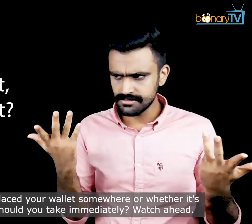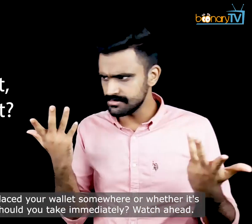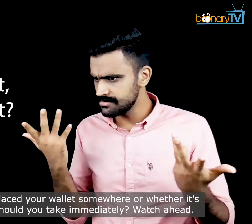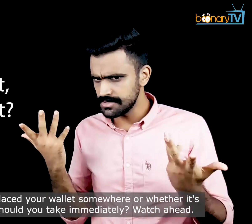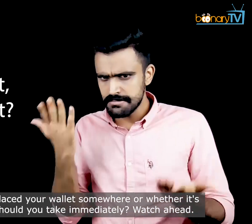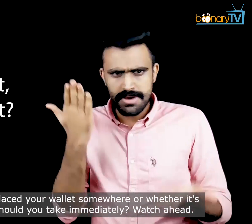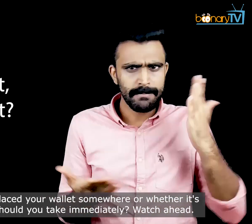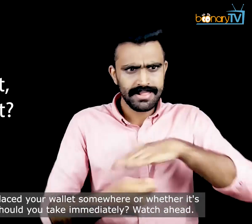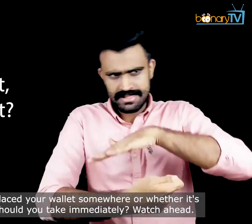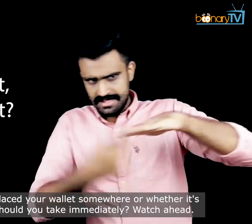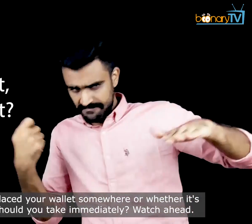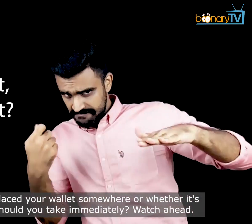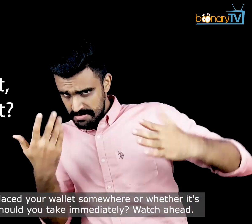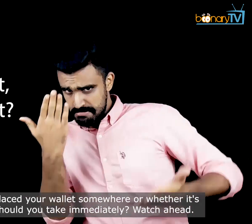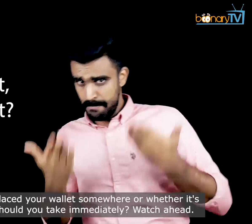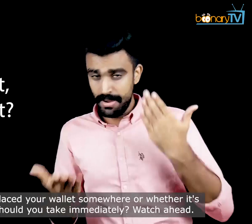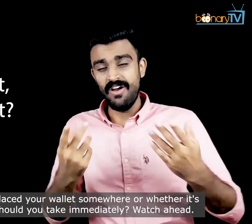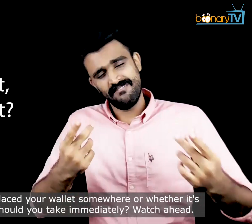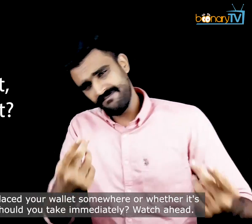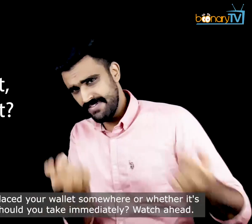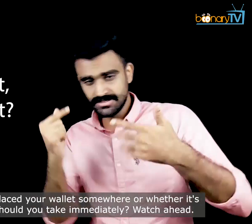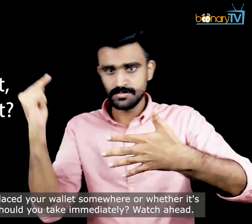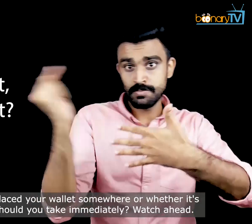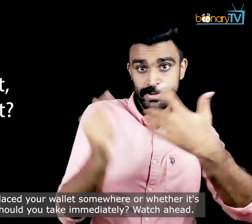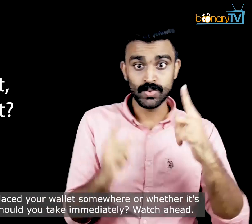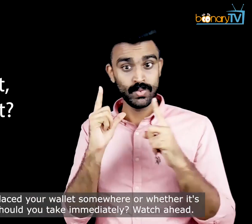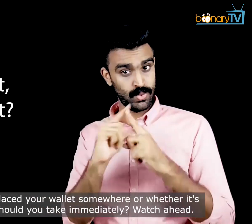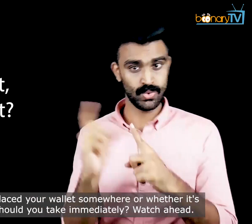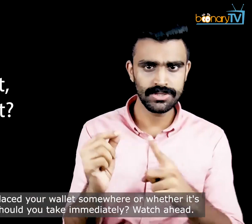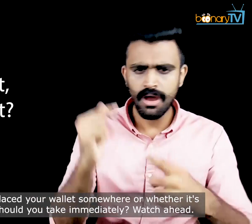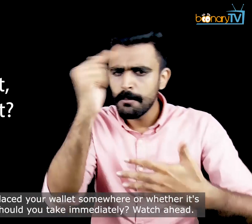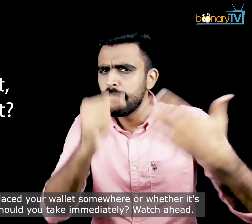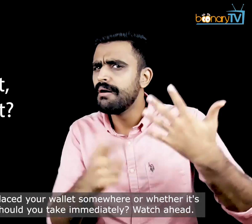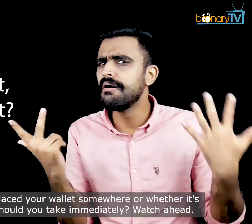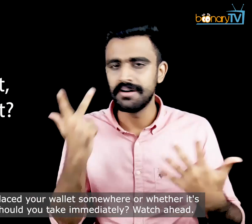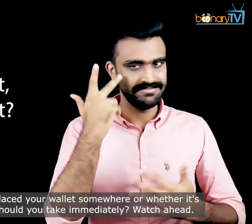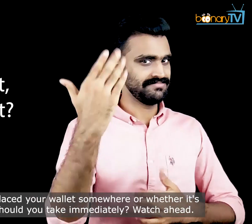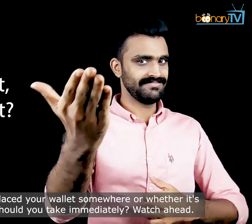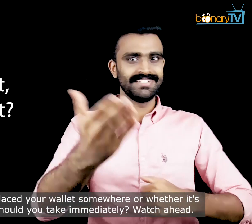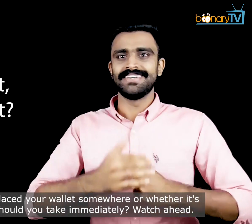it's stolen, what steps should you take immediately? Watch ahead.